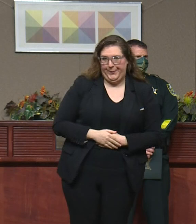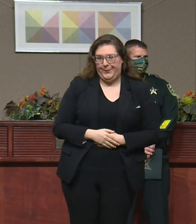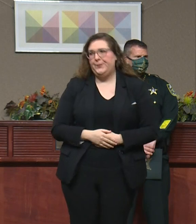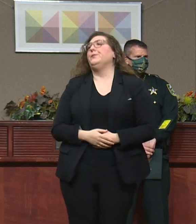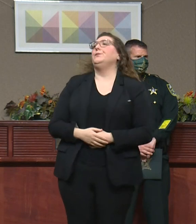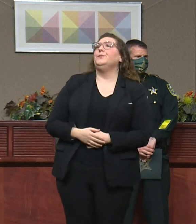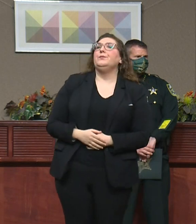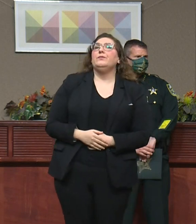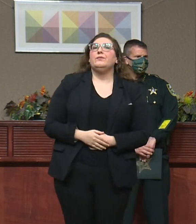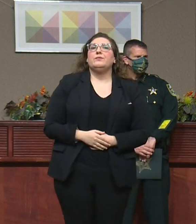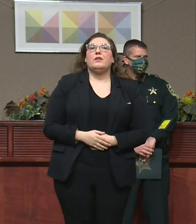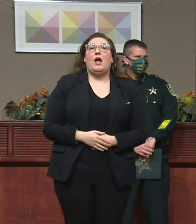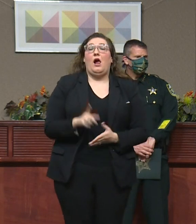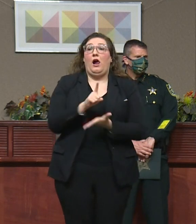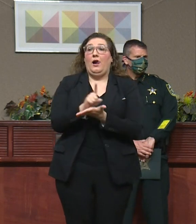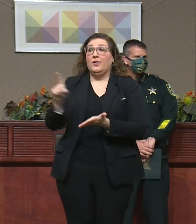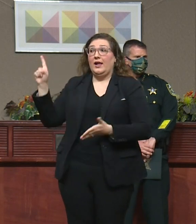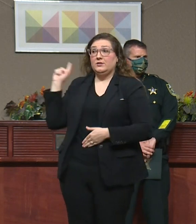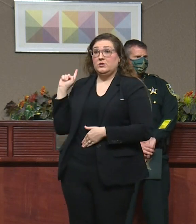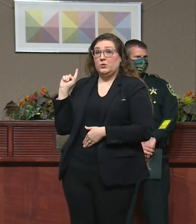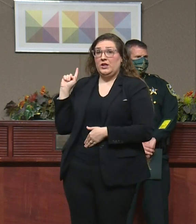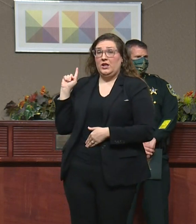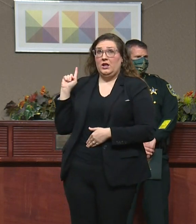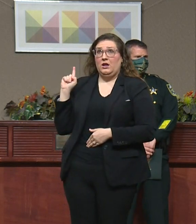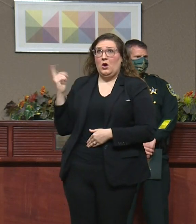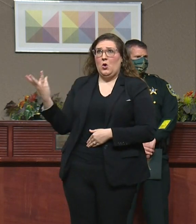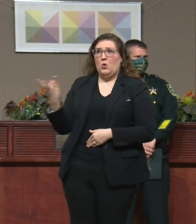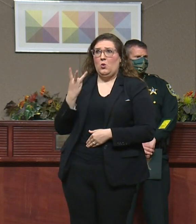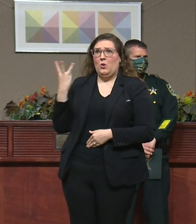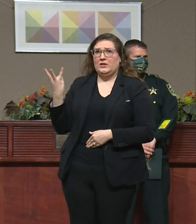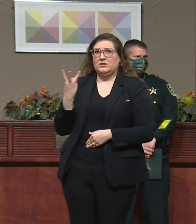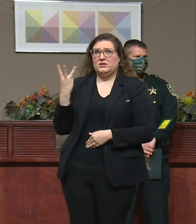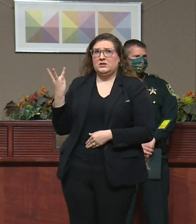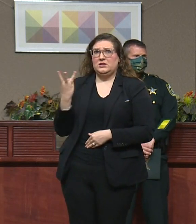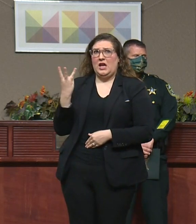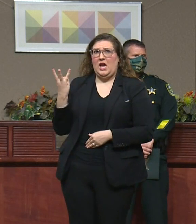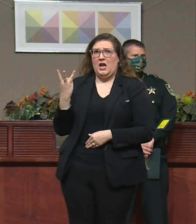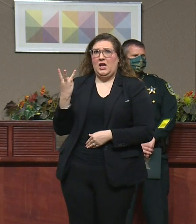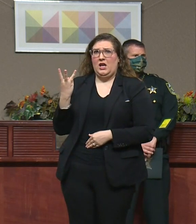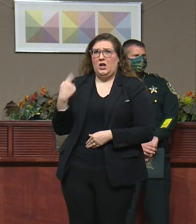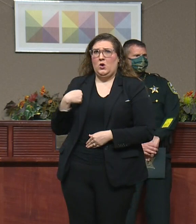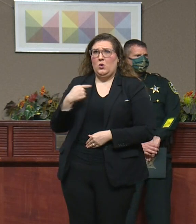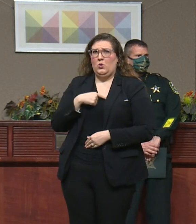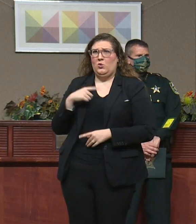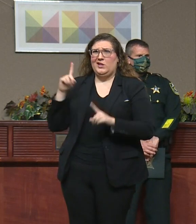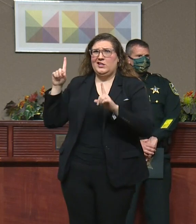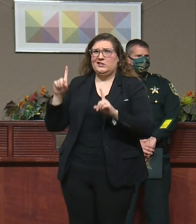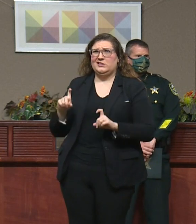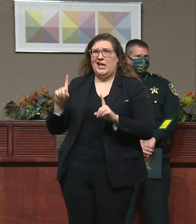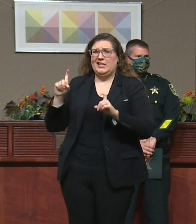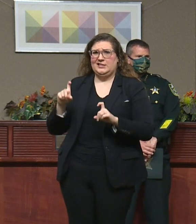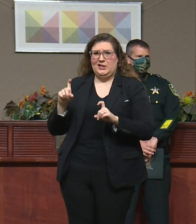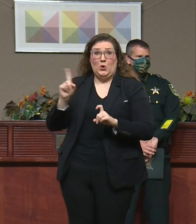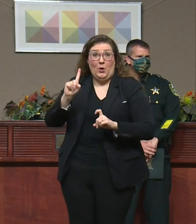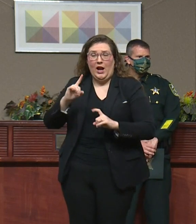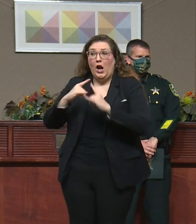On the last week, on Wednesday that we were here, Wednesday we tested at Camping